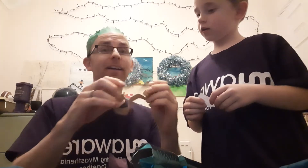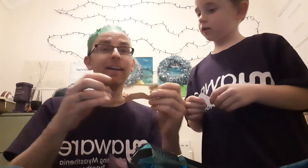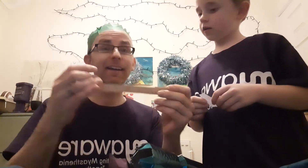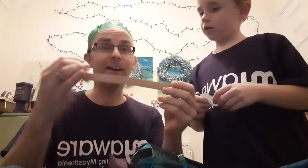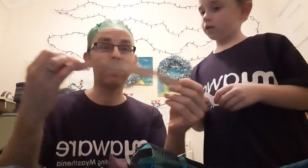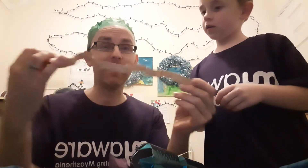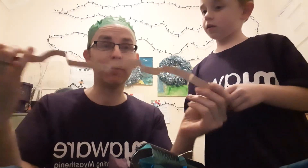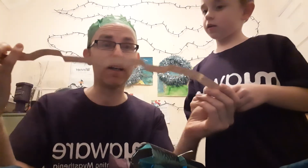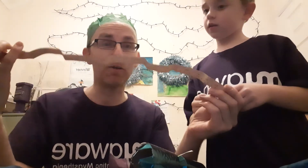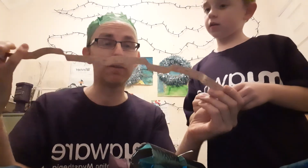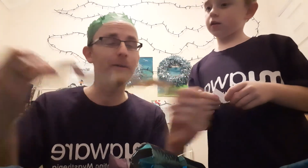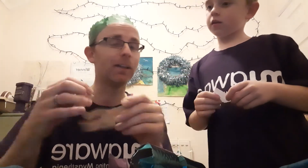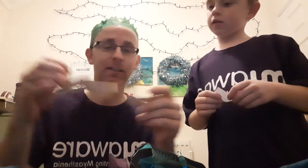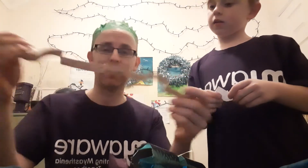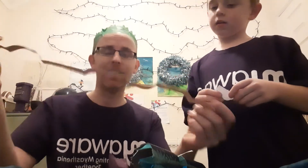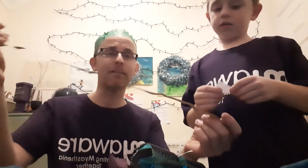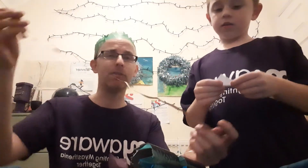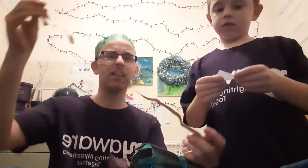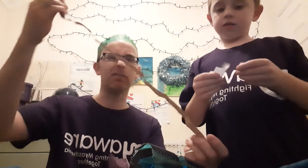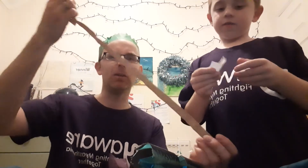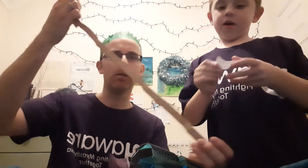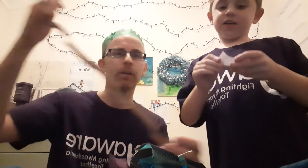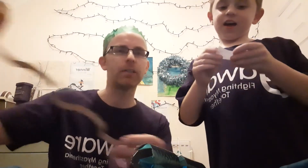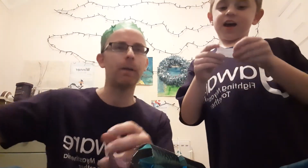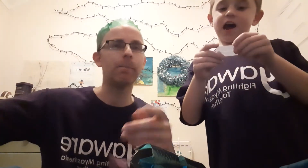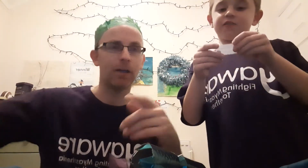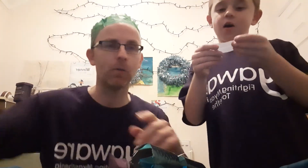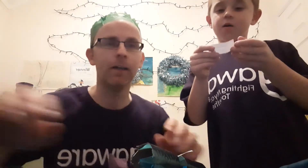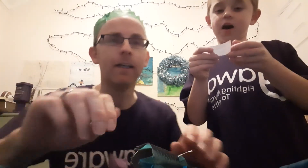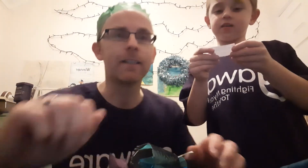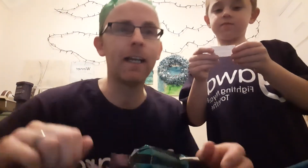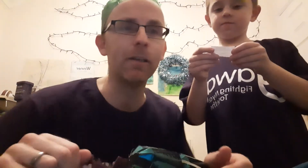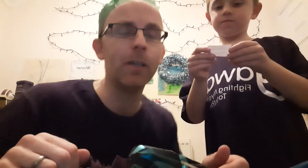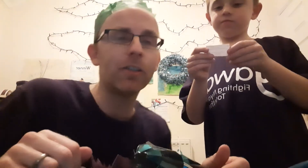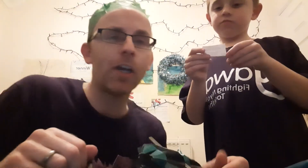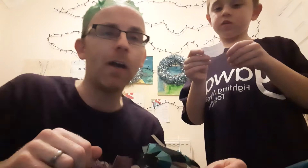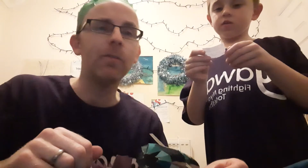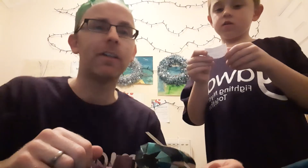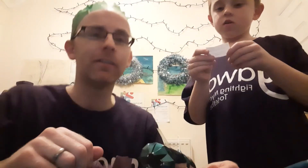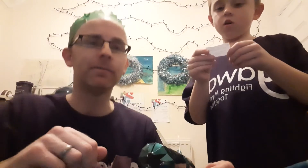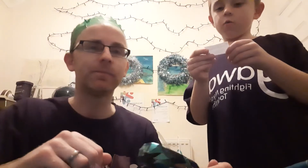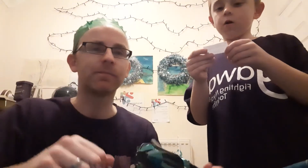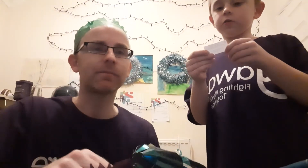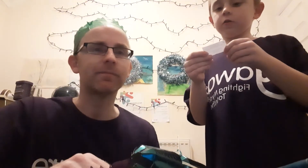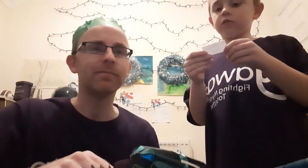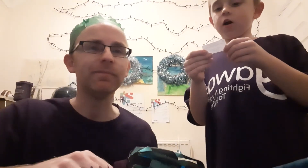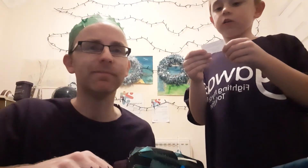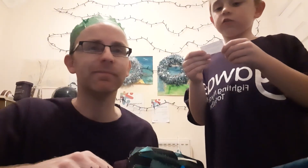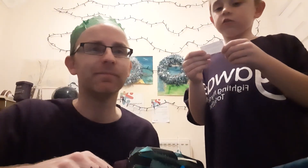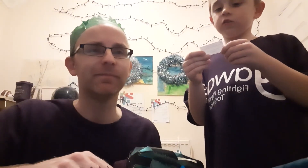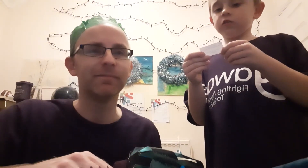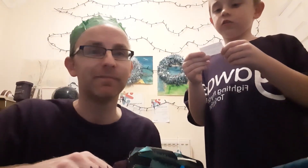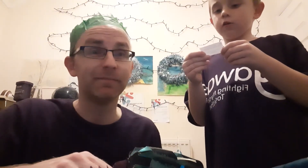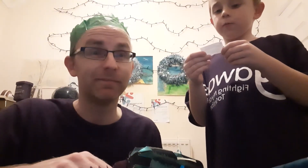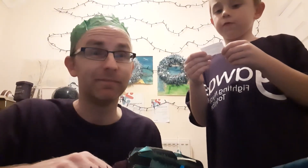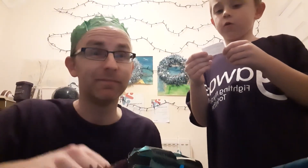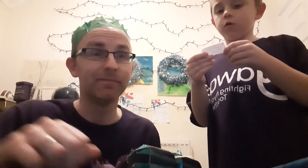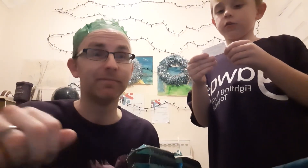Hey, okay, we got a ruler that isn't really a ruler, okay, but it's paper. I've got one. Tell him your joke. What do ducks do before they